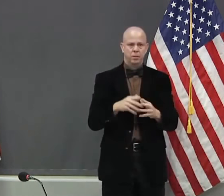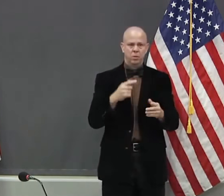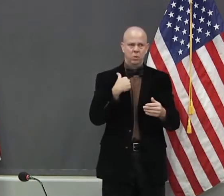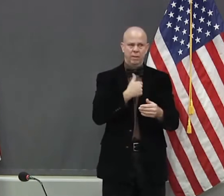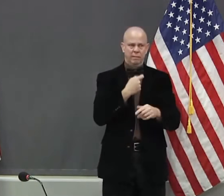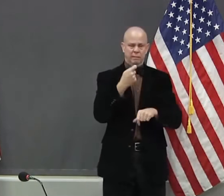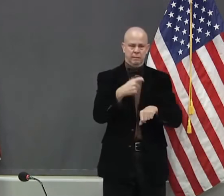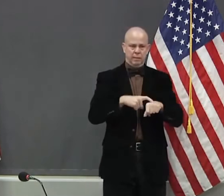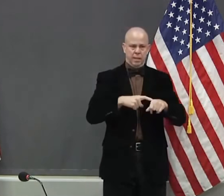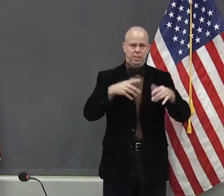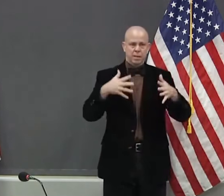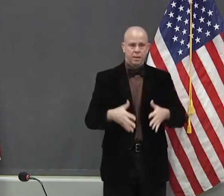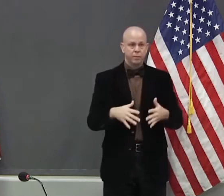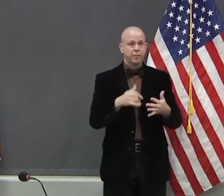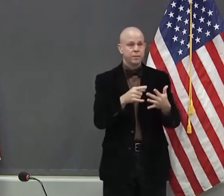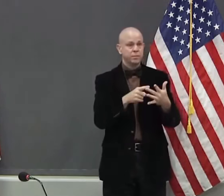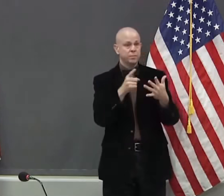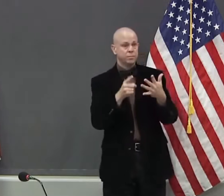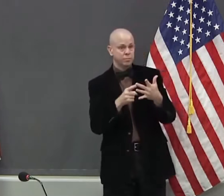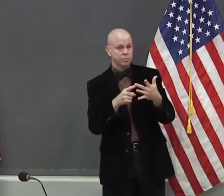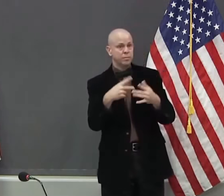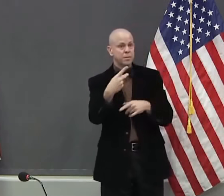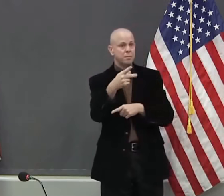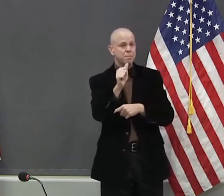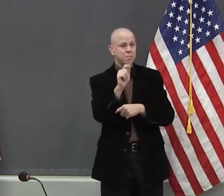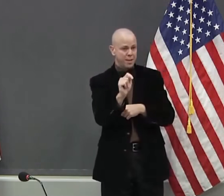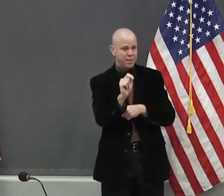Pat Duris with KGW. Go ahead, Pat.